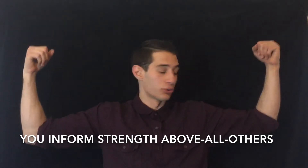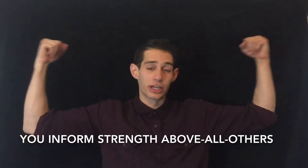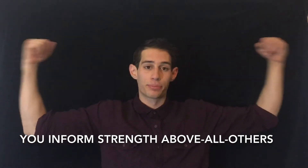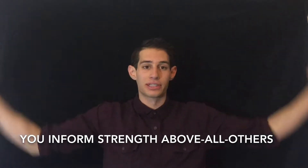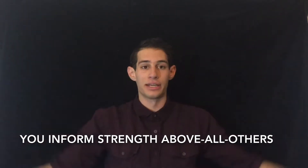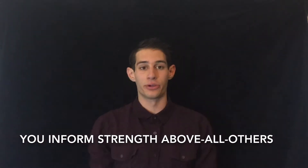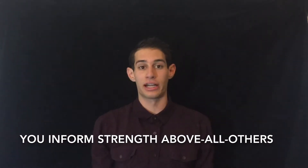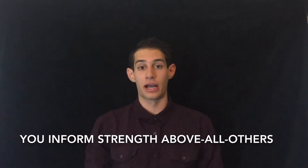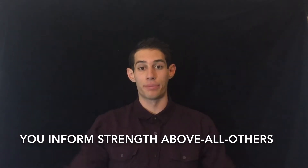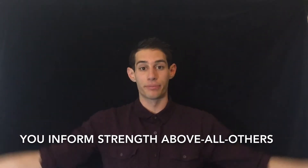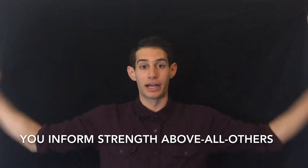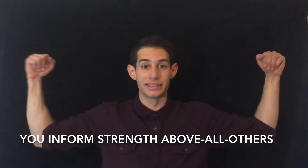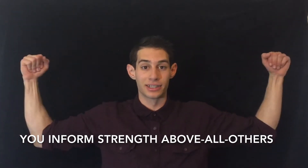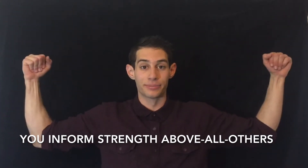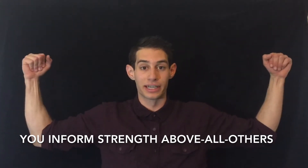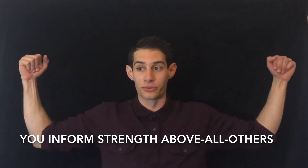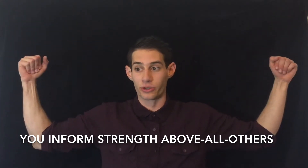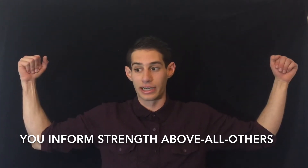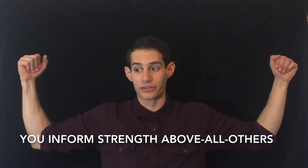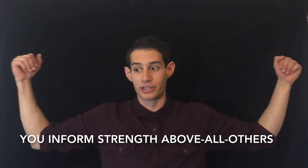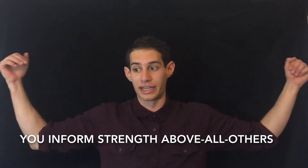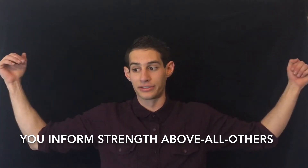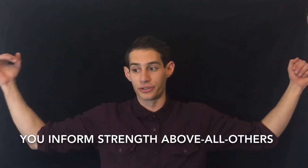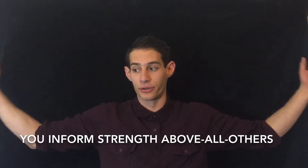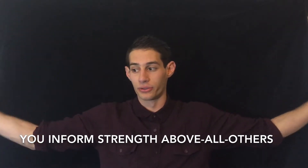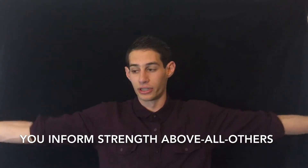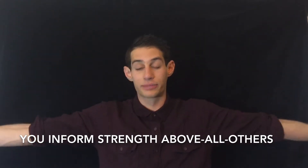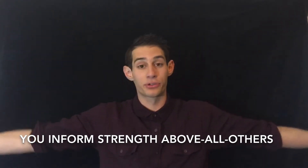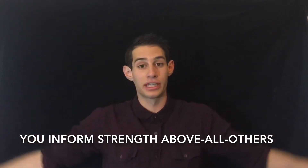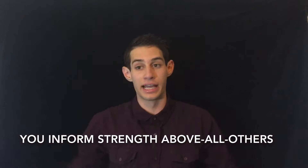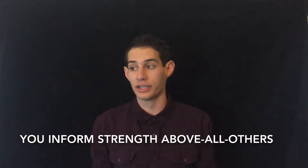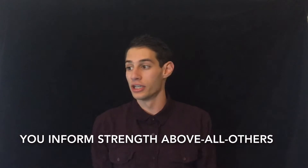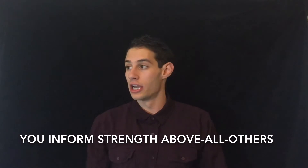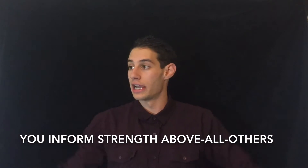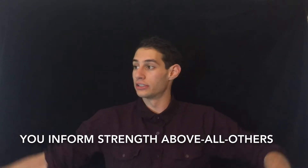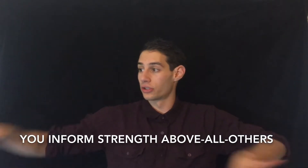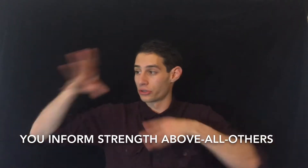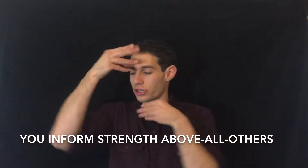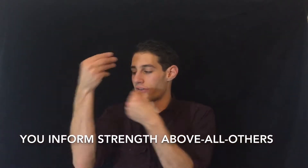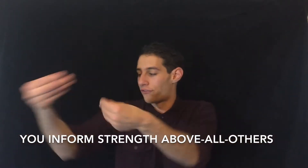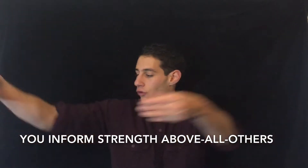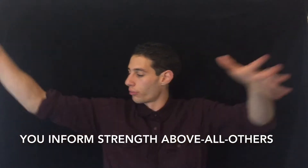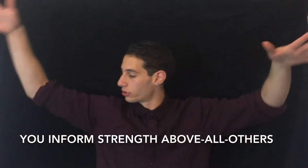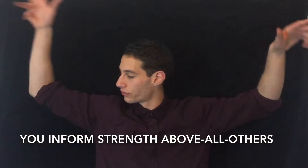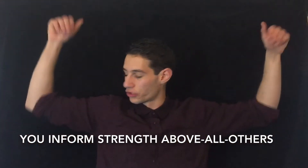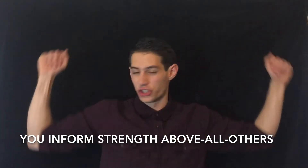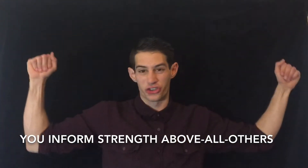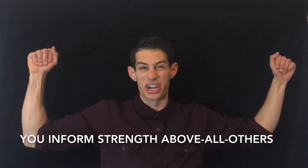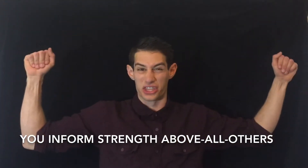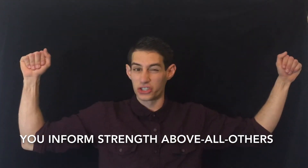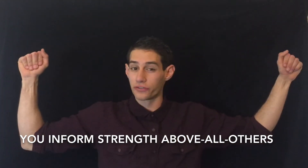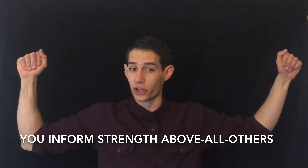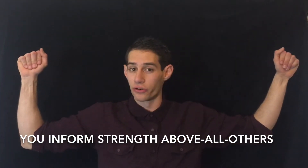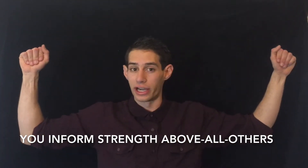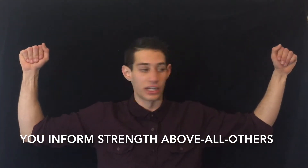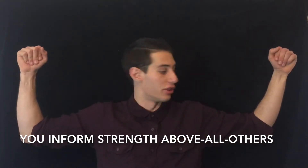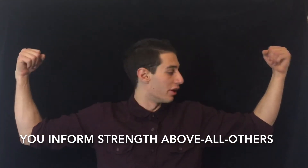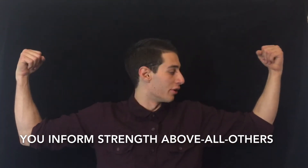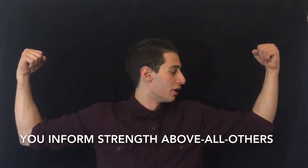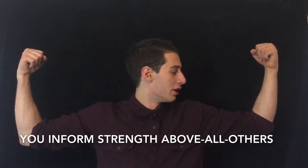going to pretend we got big biceps. I didn't work out today, so let's pretend. And so you're going to inform us of your strength. It should flow right in there.